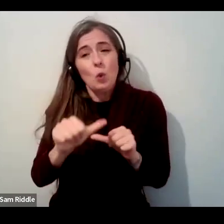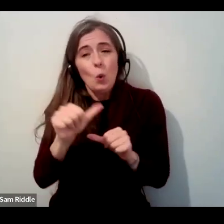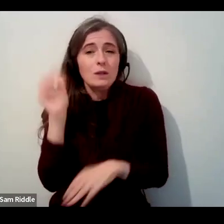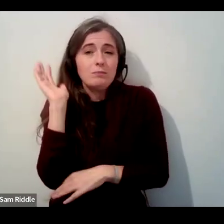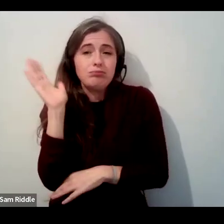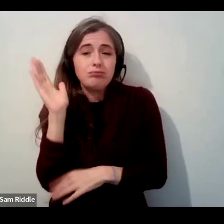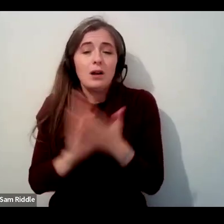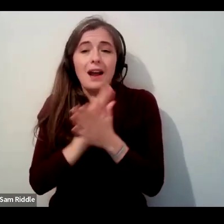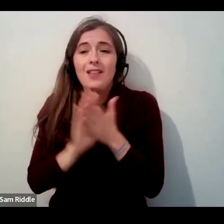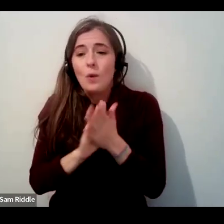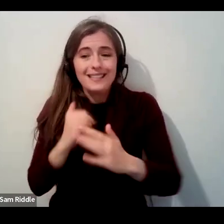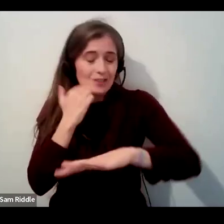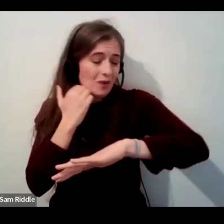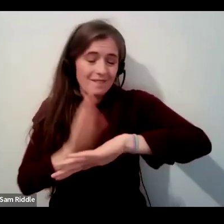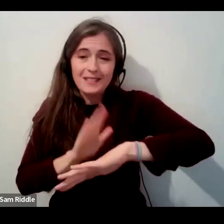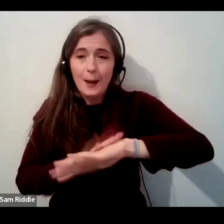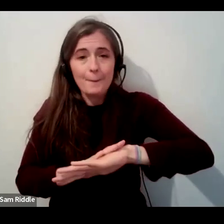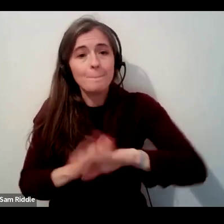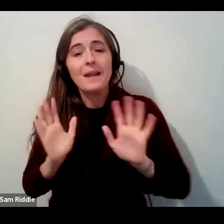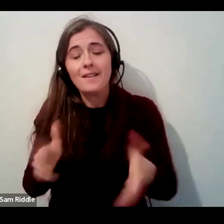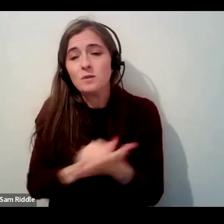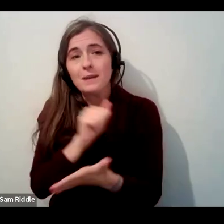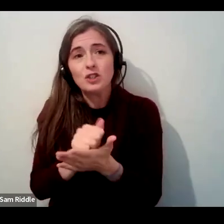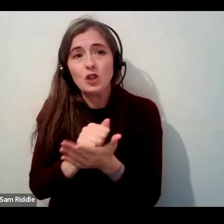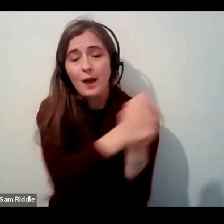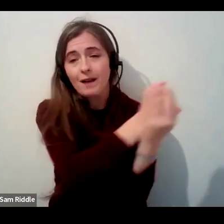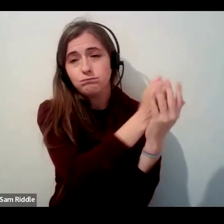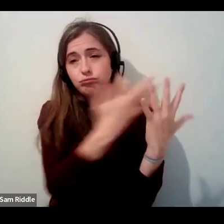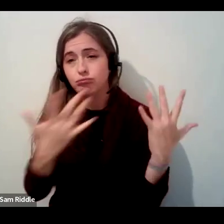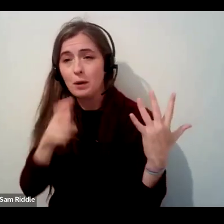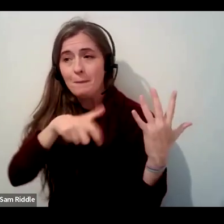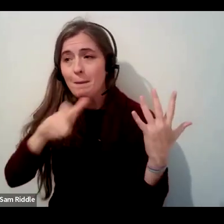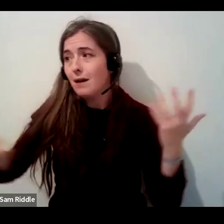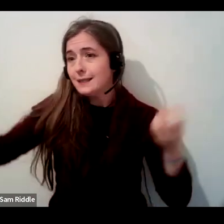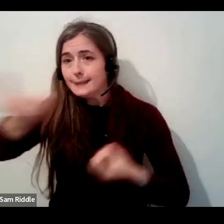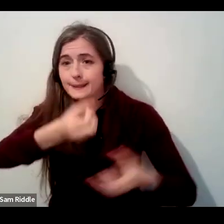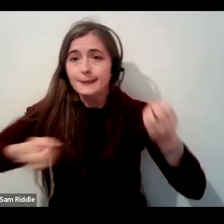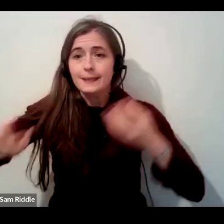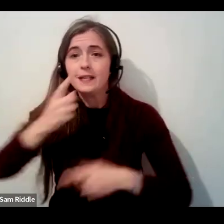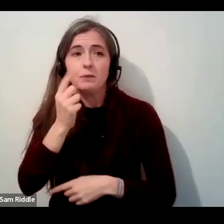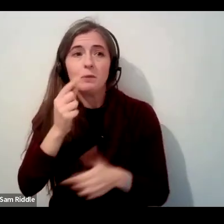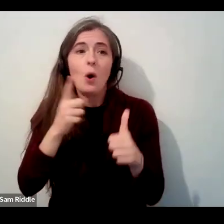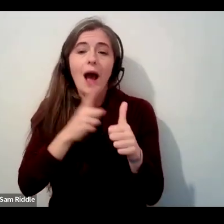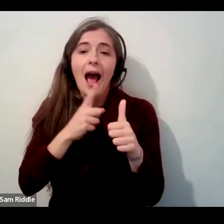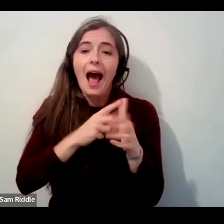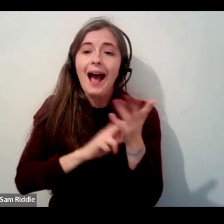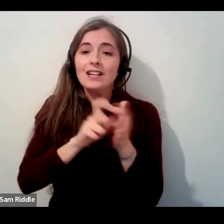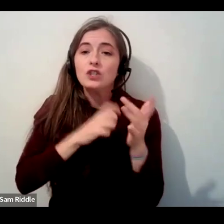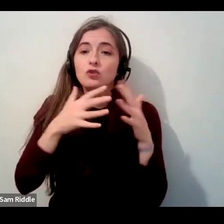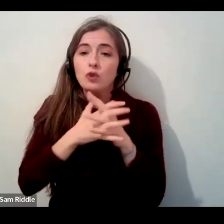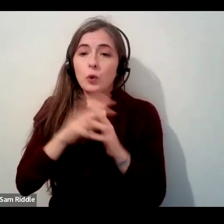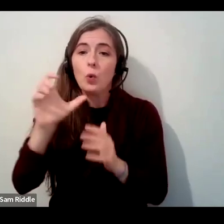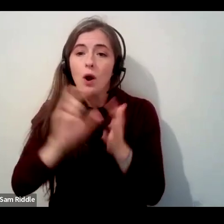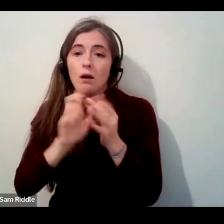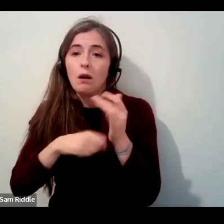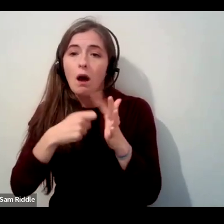a lot more people are not going to get heard. And we need to make sure we hear from as many as possible. So Andrew Clark is next. So